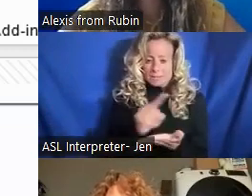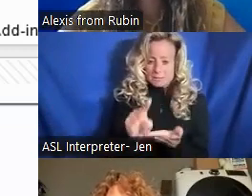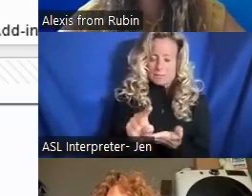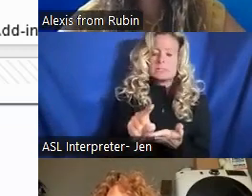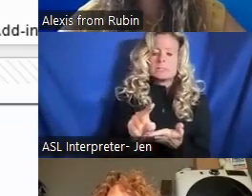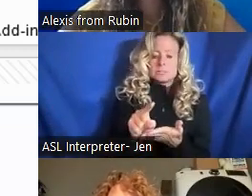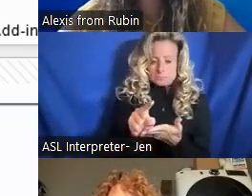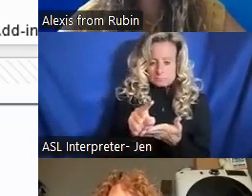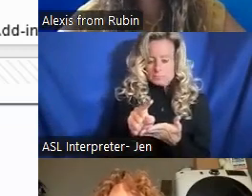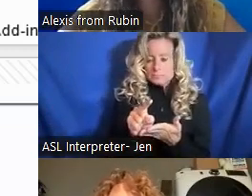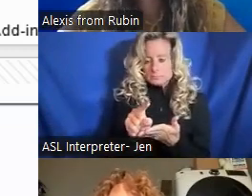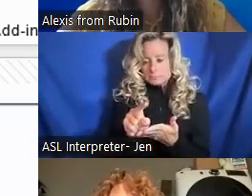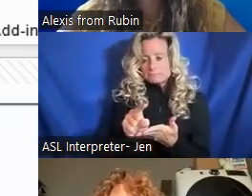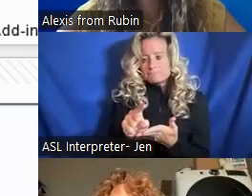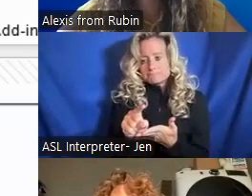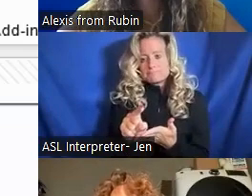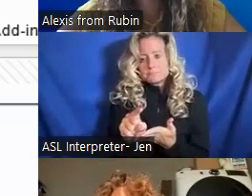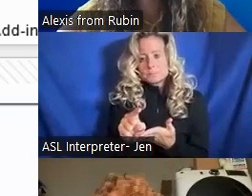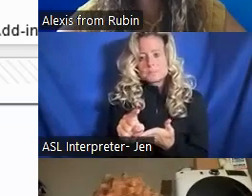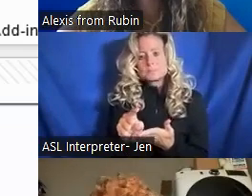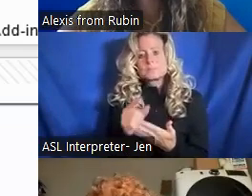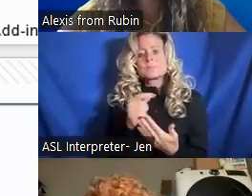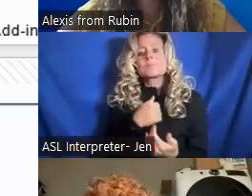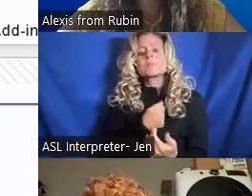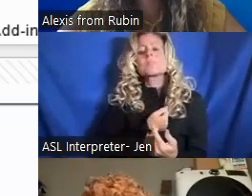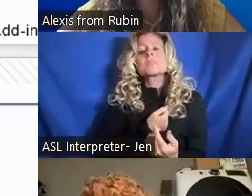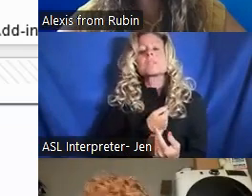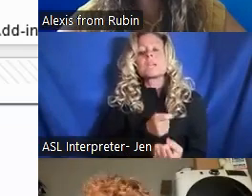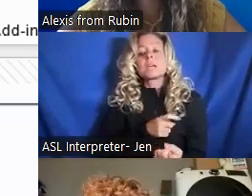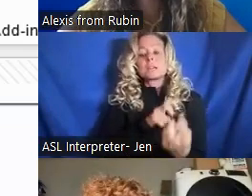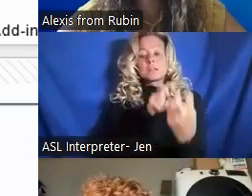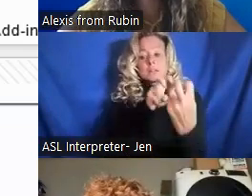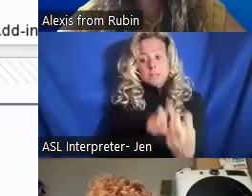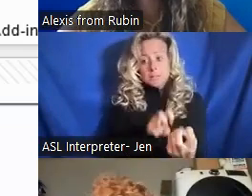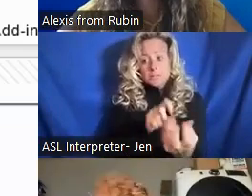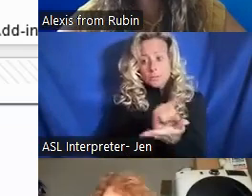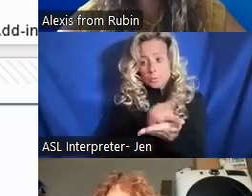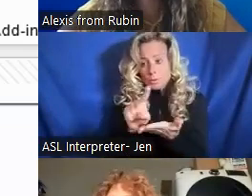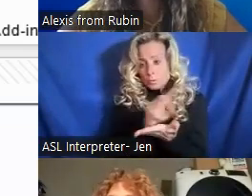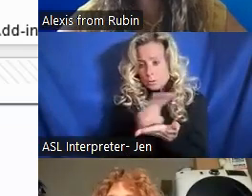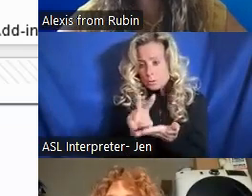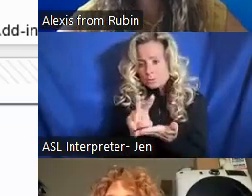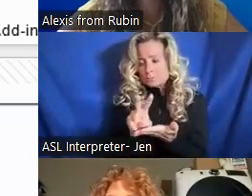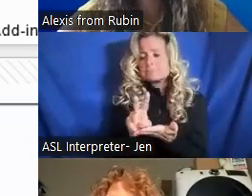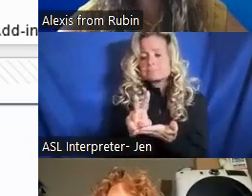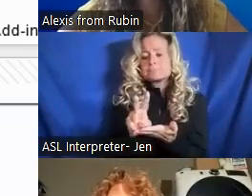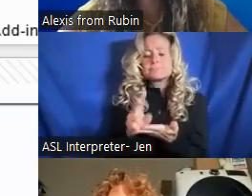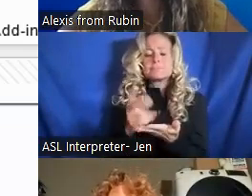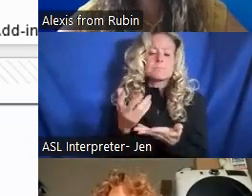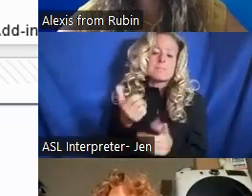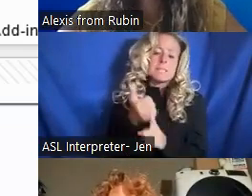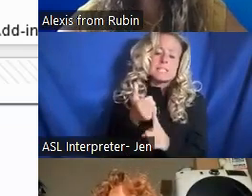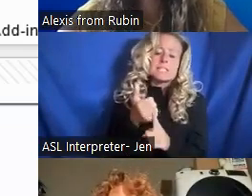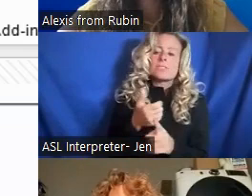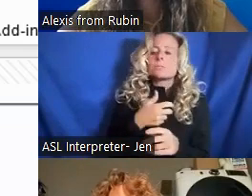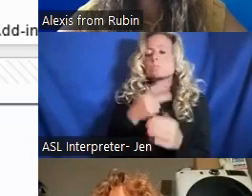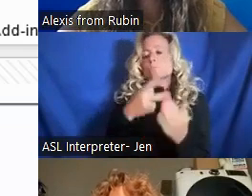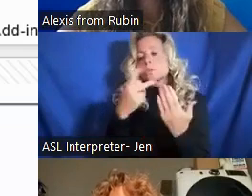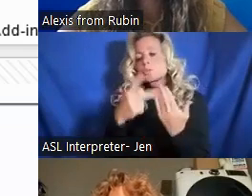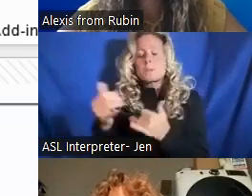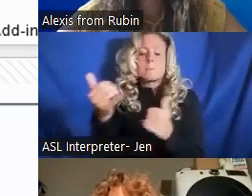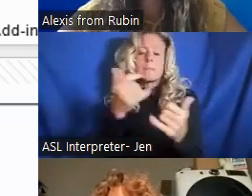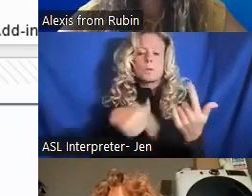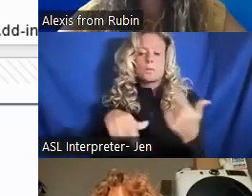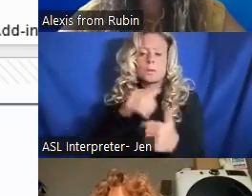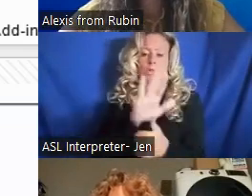ideally tomorrow, is just meet with you for just a few minutes so we can set up the trial access program. Just get you situated, let you play around with it on